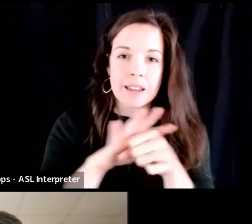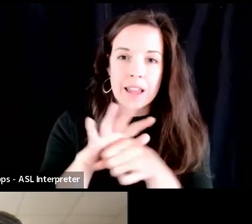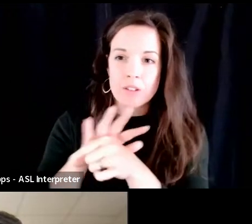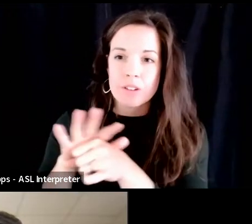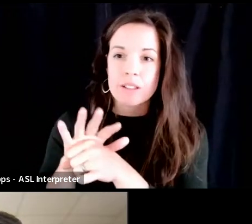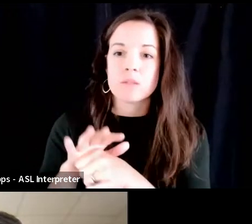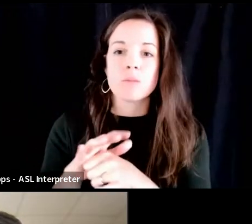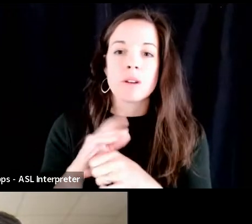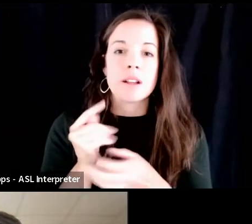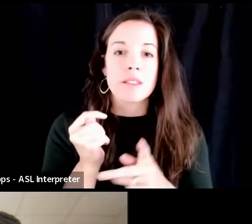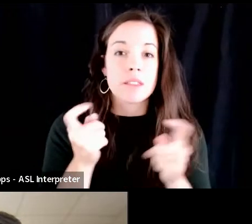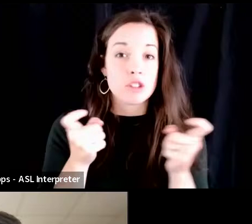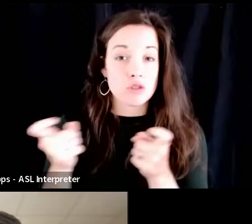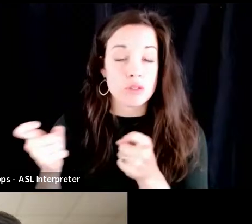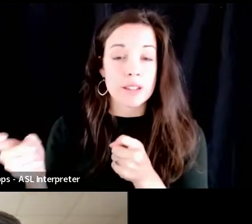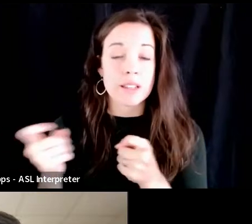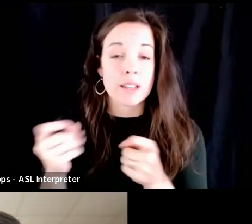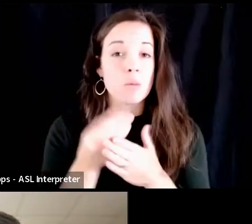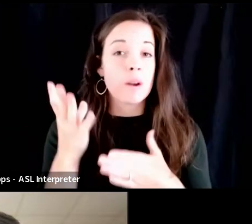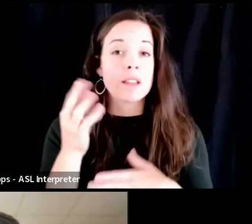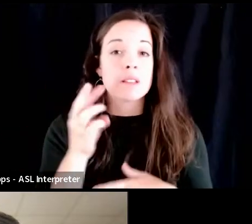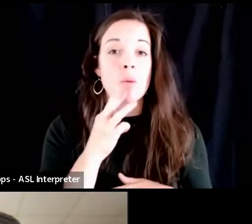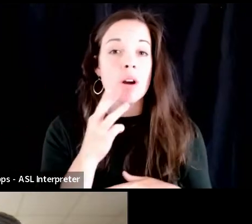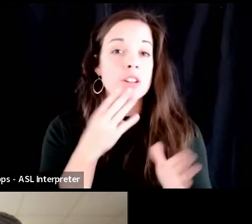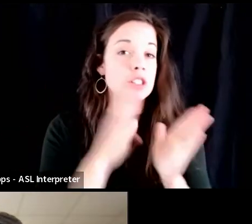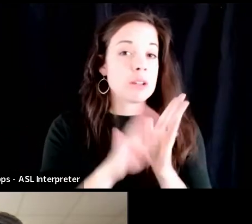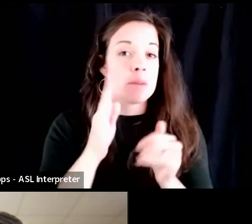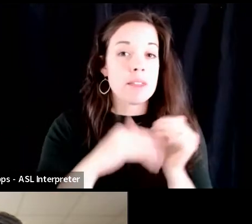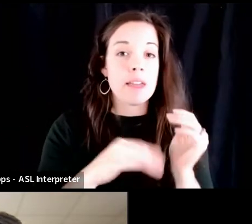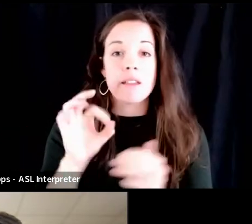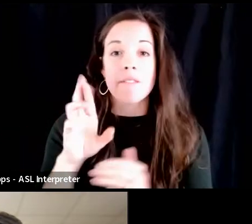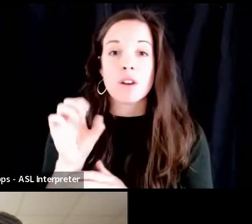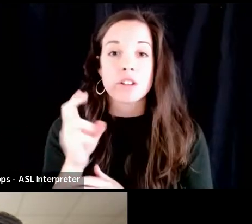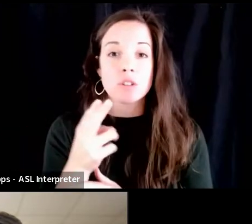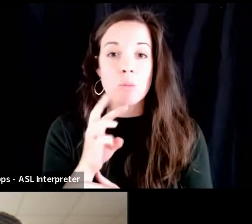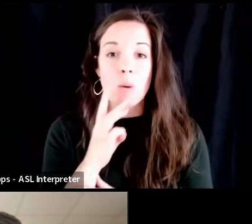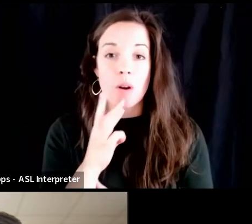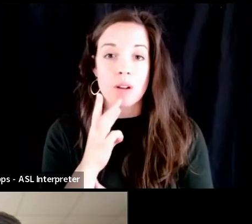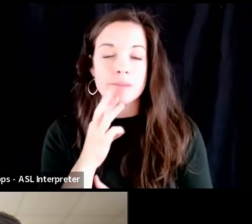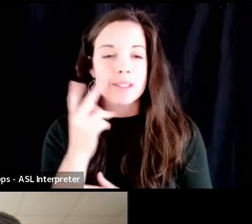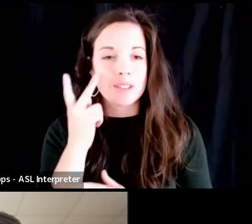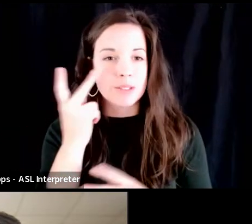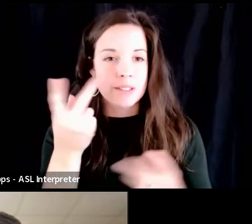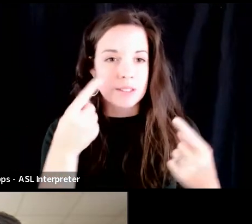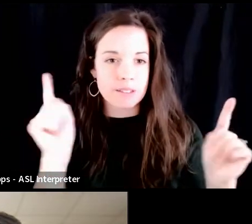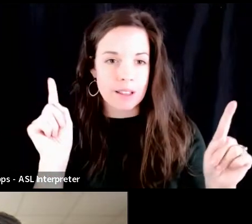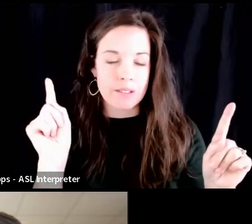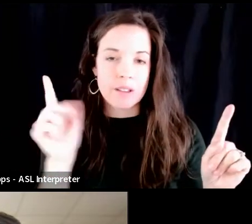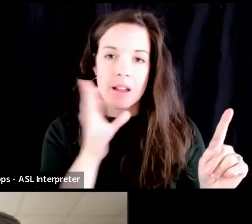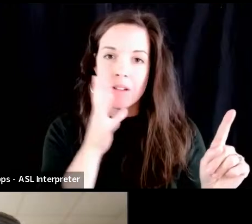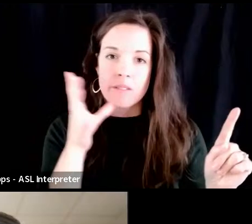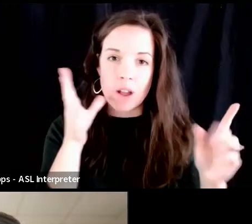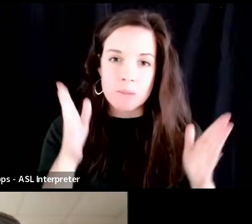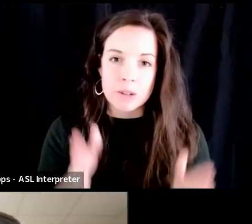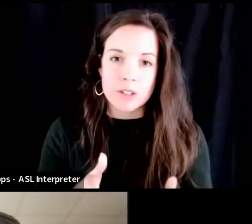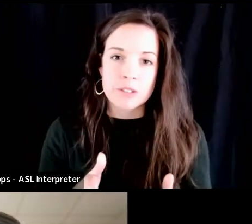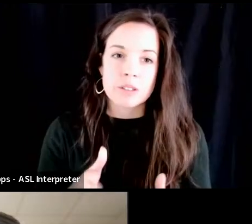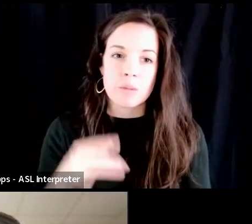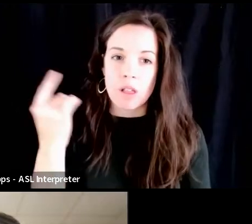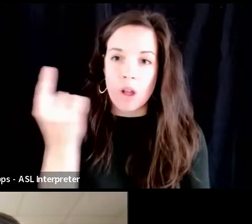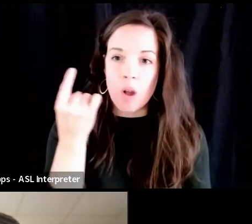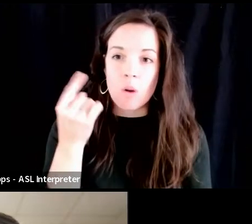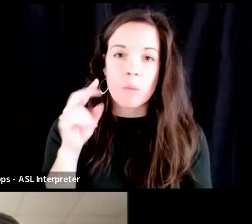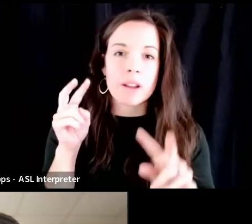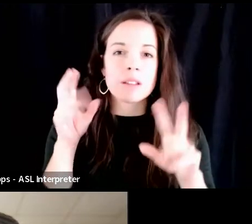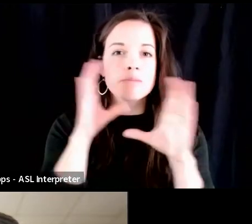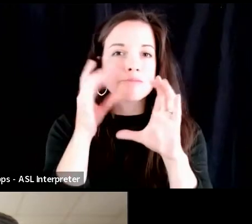treated wastewater is cheaper than the fresh water that you see success. Farmers will always look for